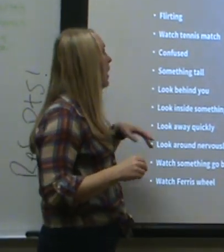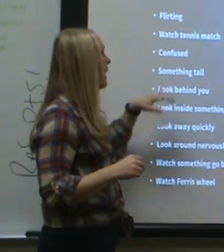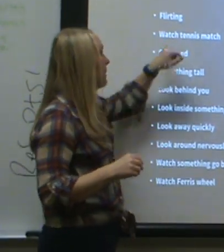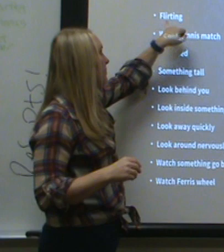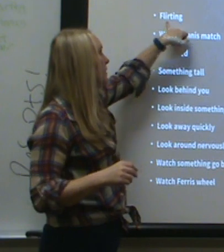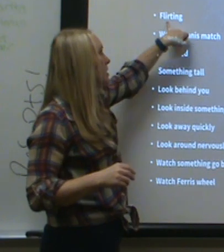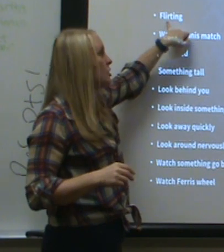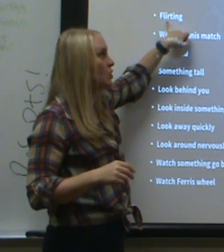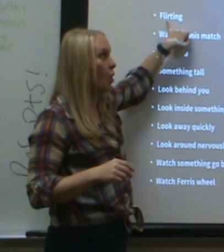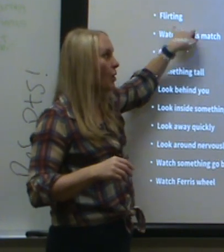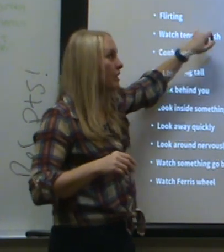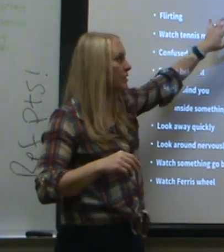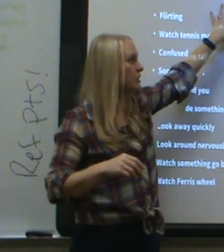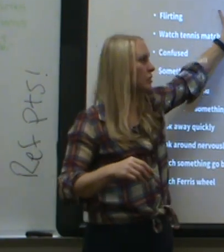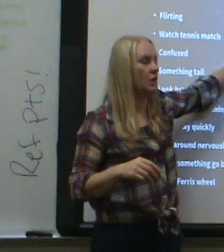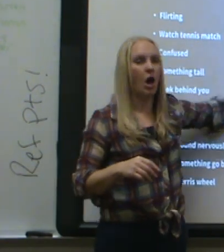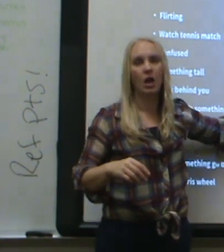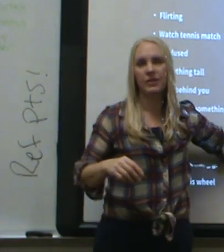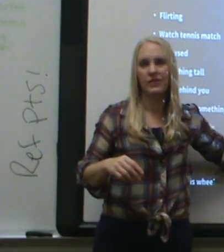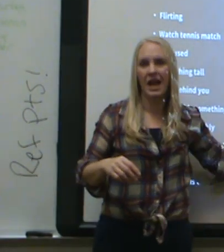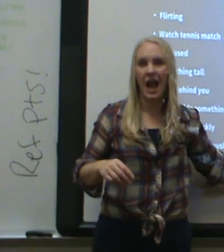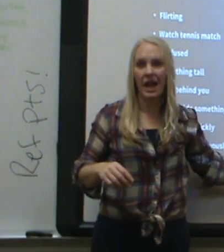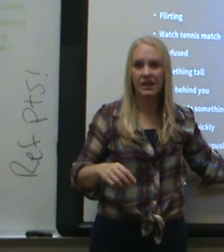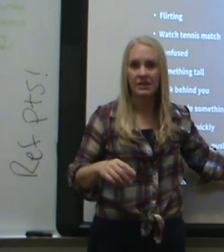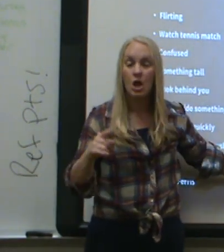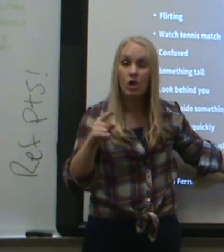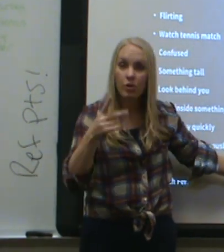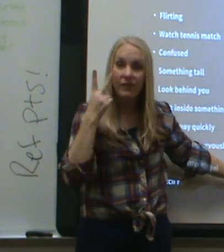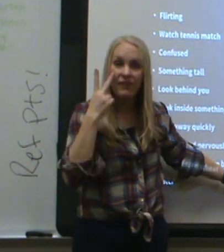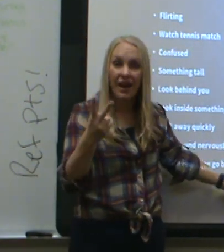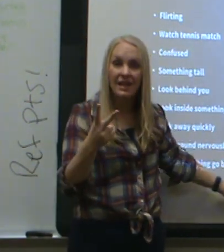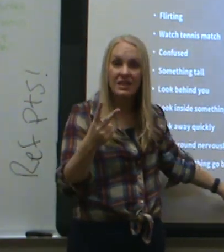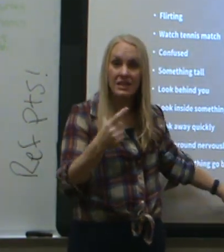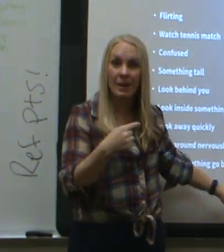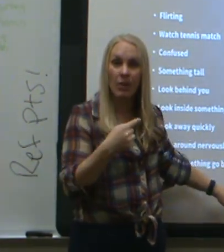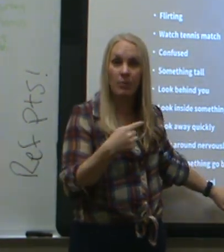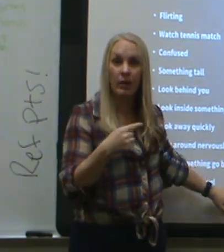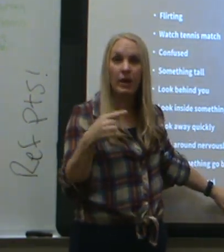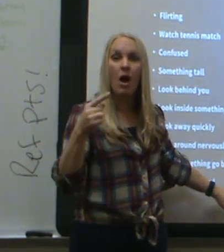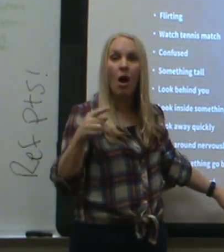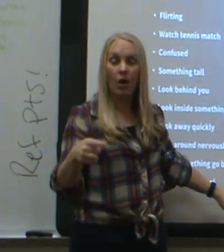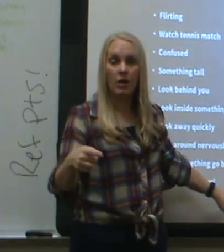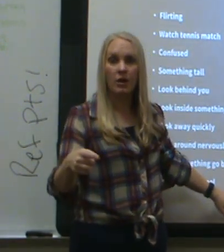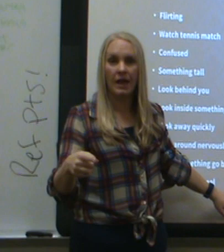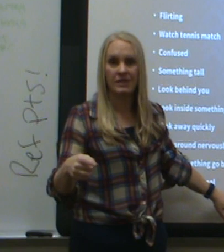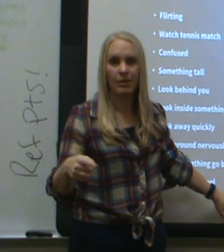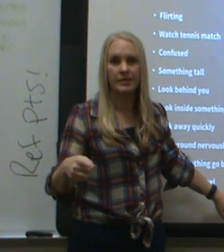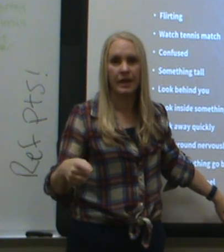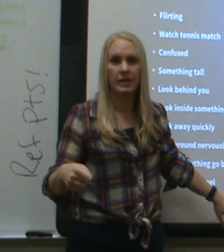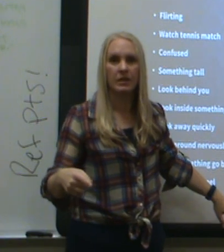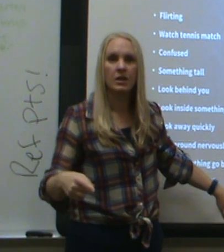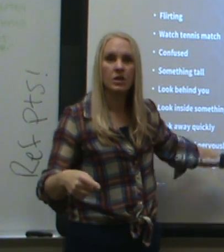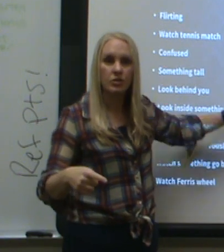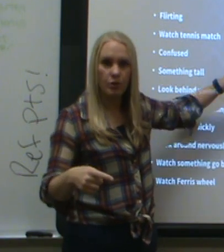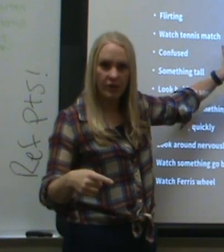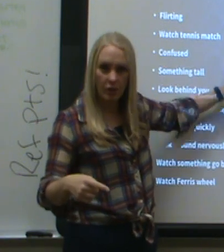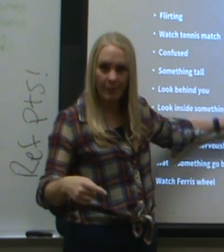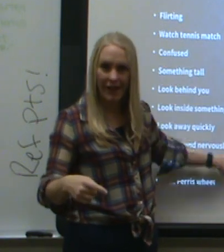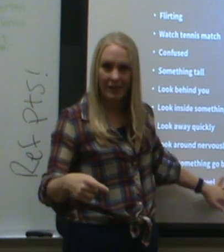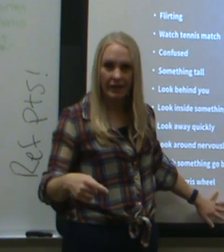Alright, so these are all different eyes. You can find this PowerPoint on our class website. So you can go back